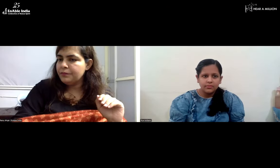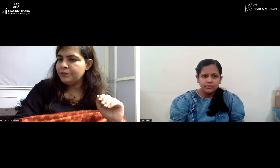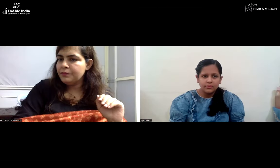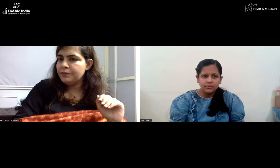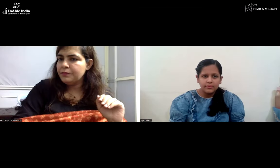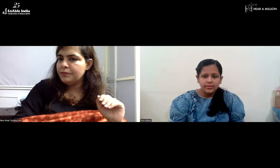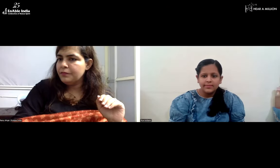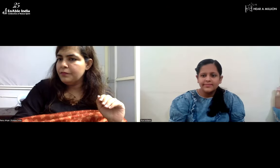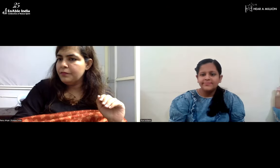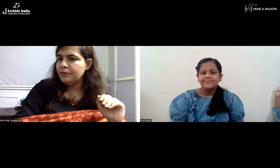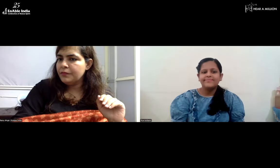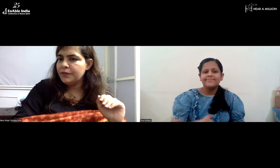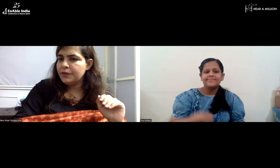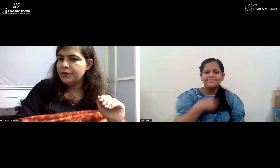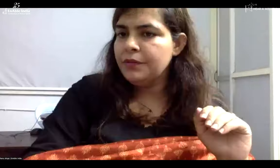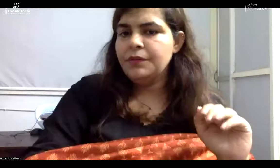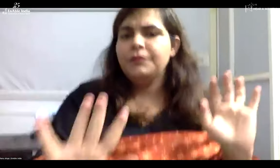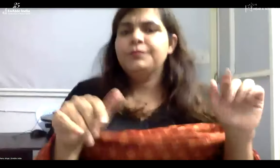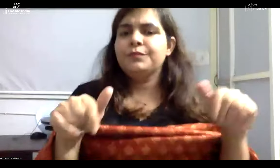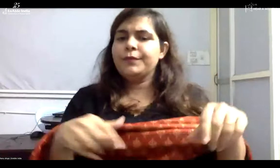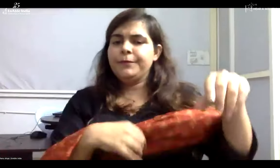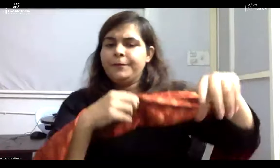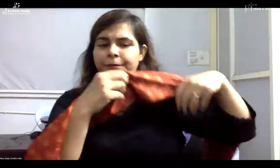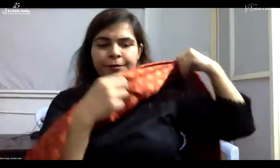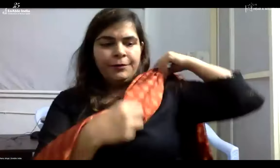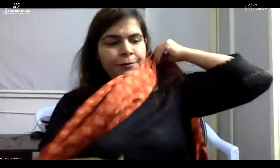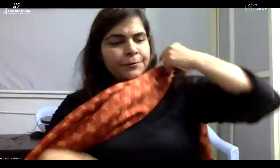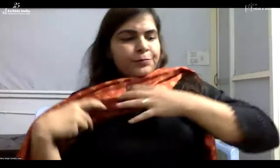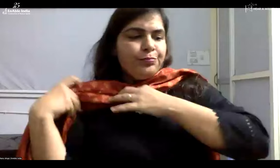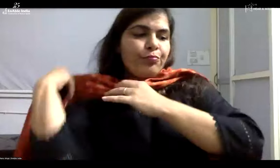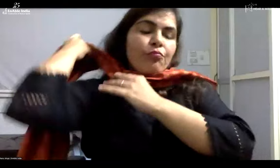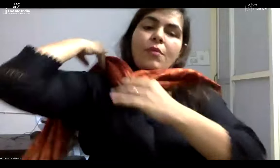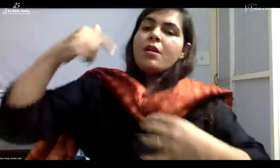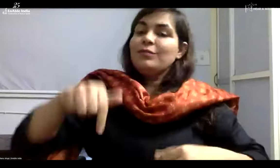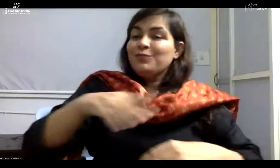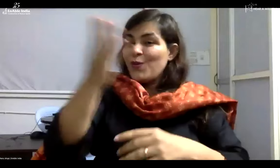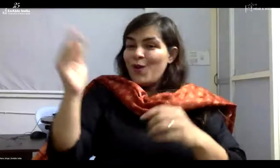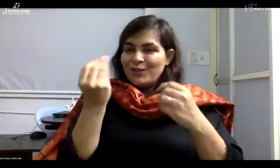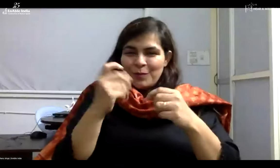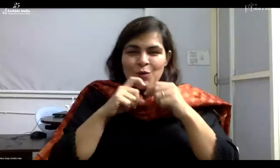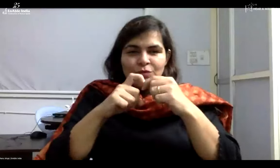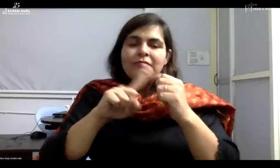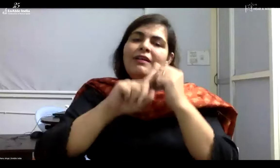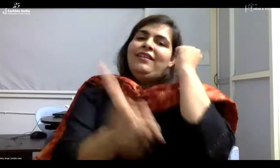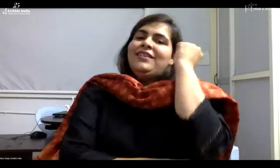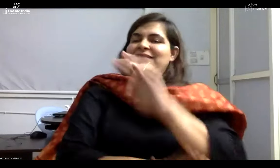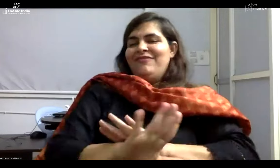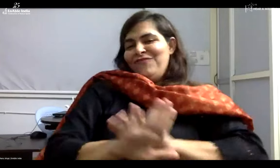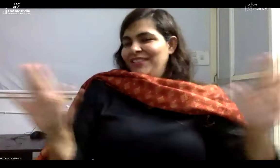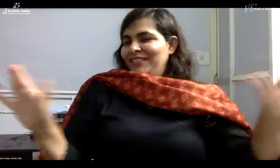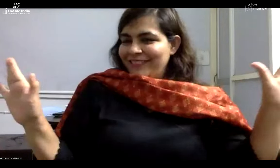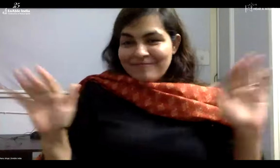reading helps to distress. And I would like to add, sometimes when you're stressed, you can meet a close family member or